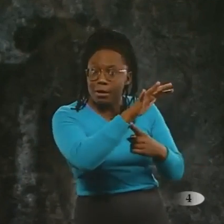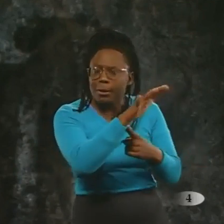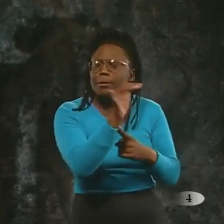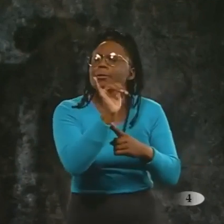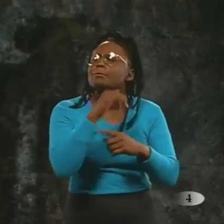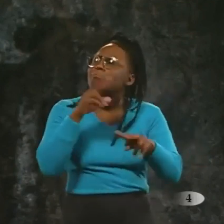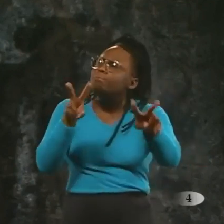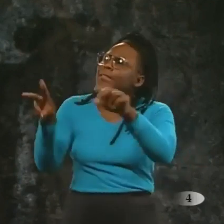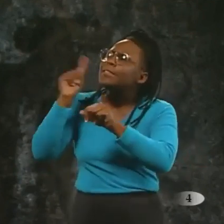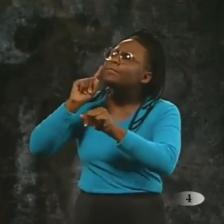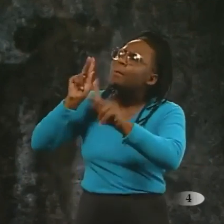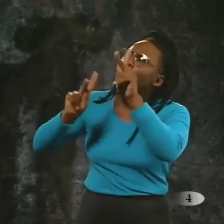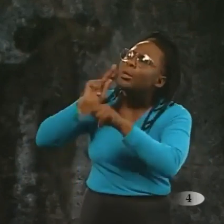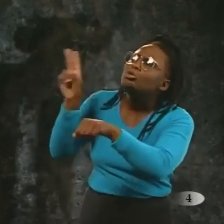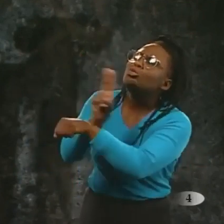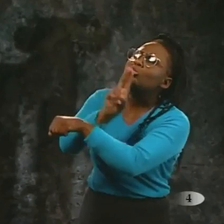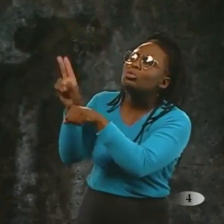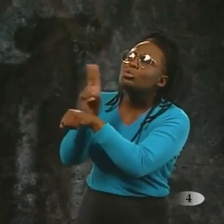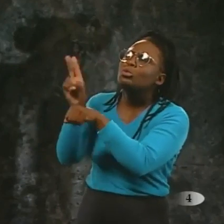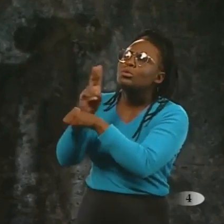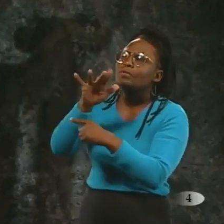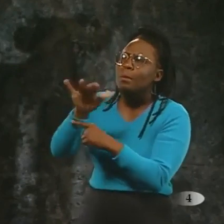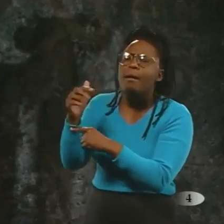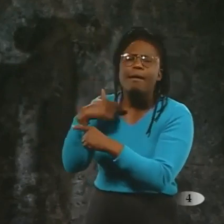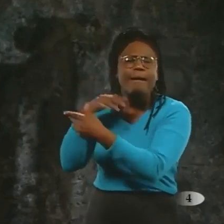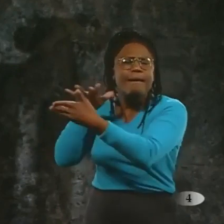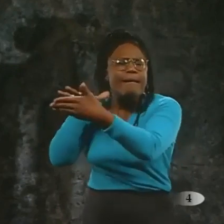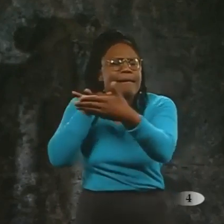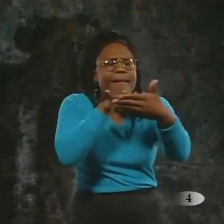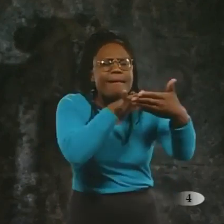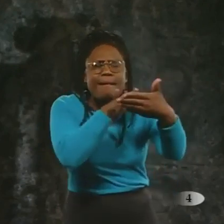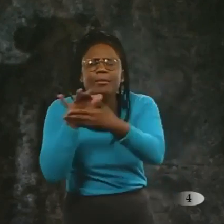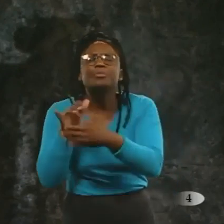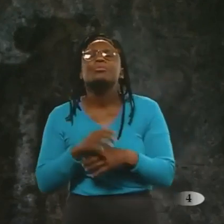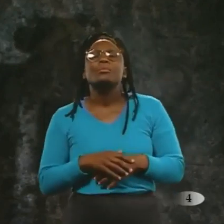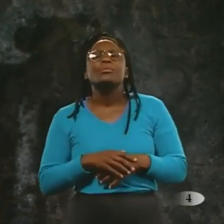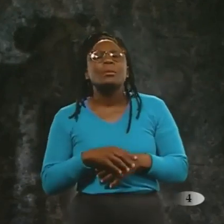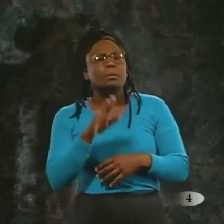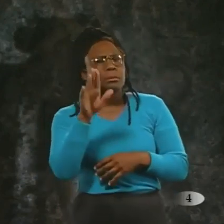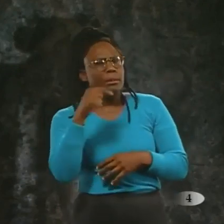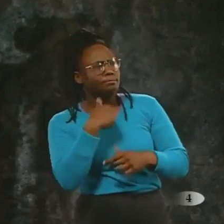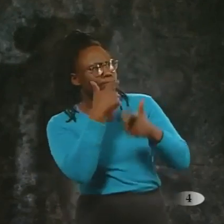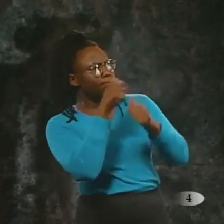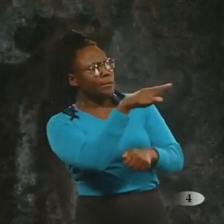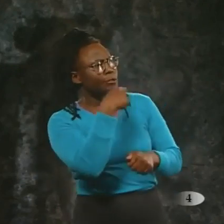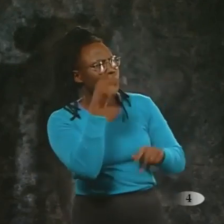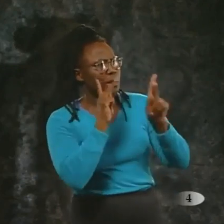I've been studying about how hearing people learn fingerspelling and how deaf people use fingerspelling, and I've been studying the comparisons.